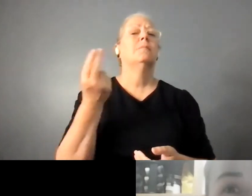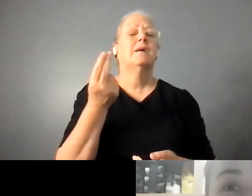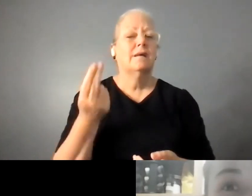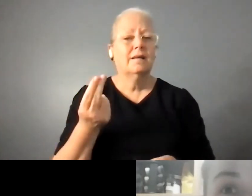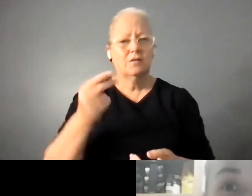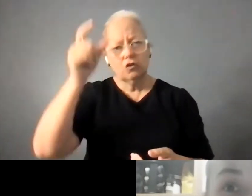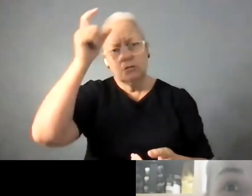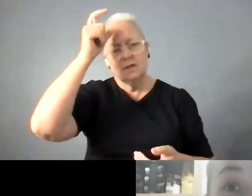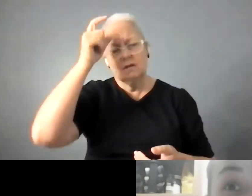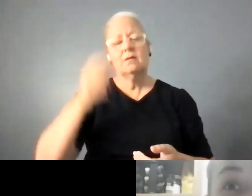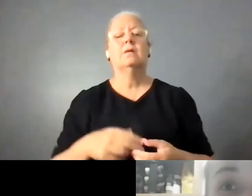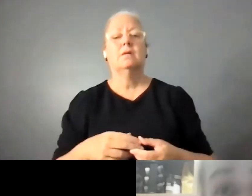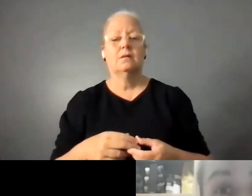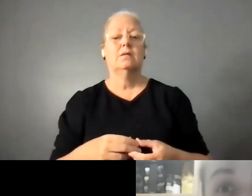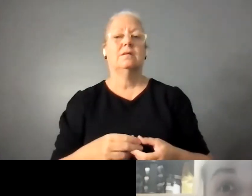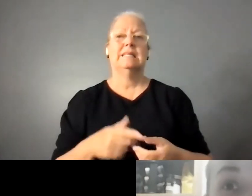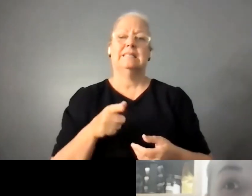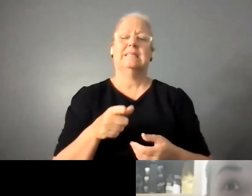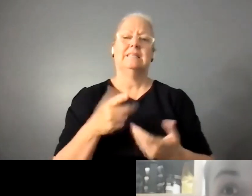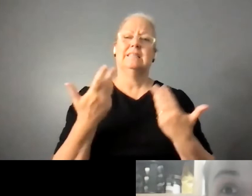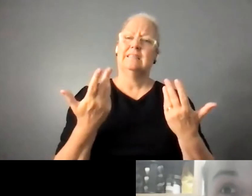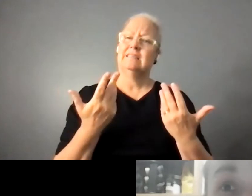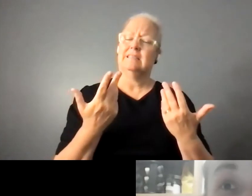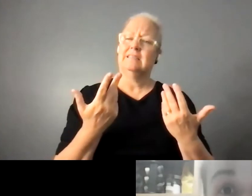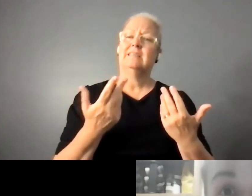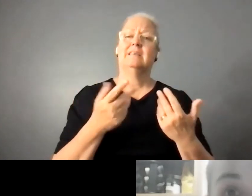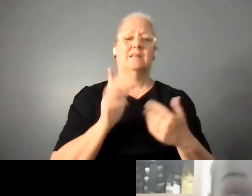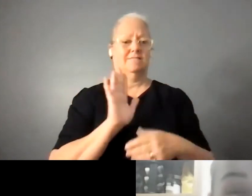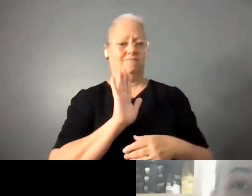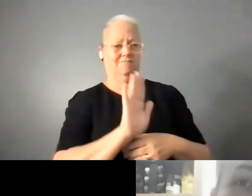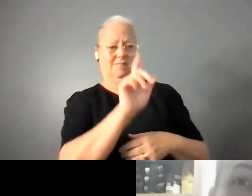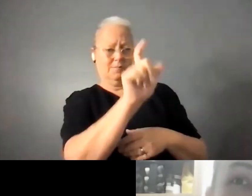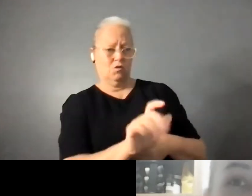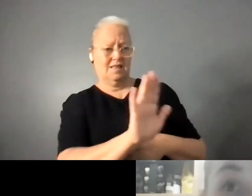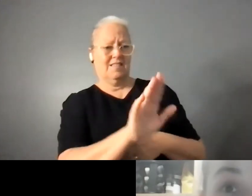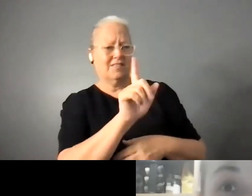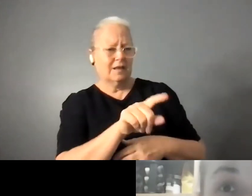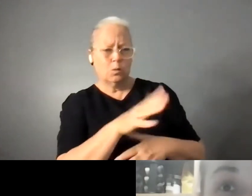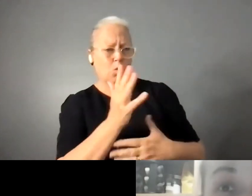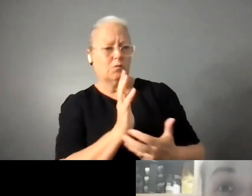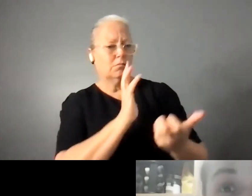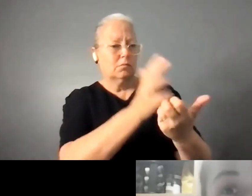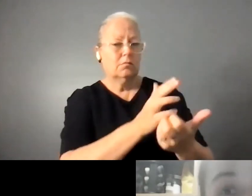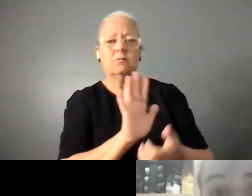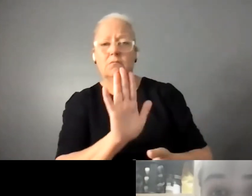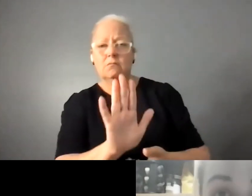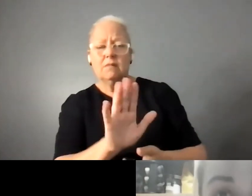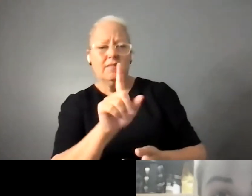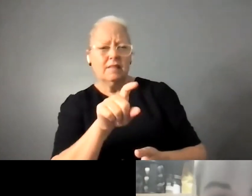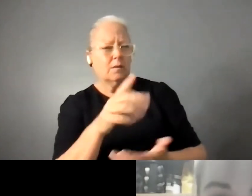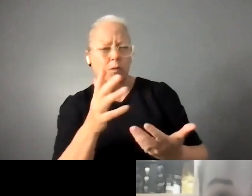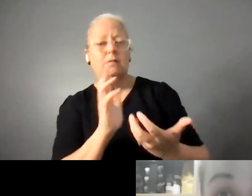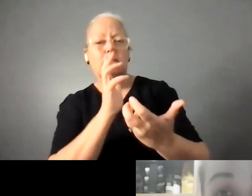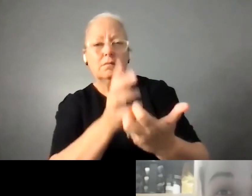is necessary to individualize the needs of each person with a disability.